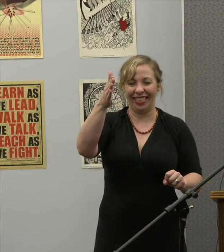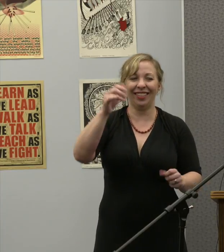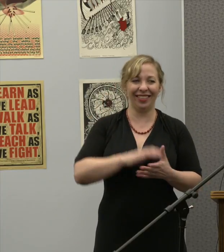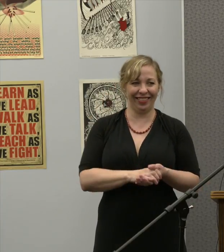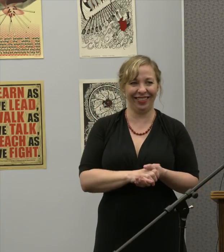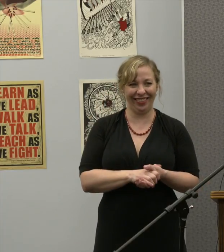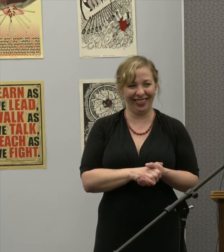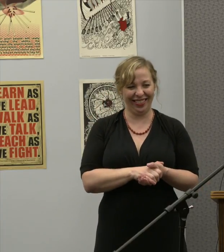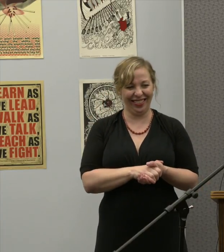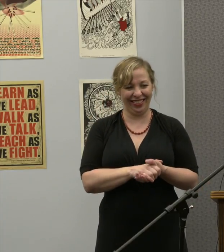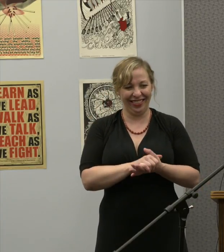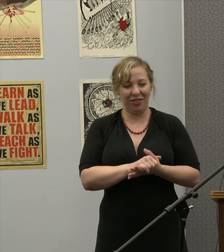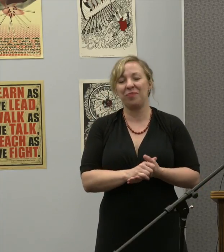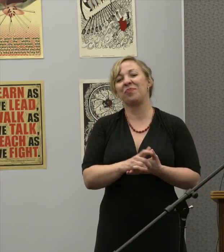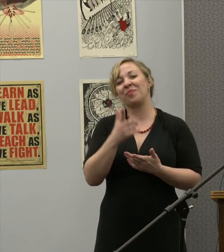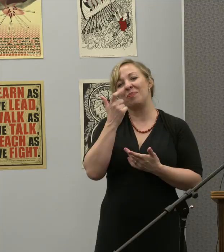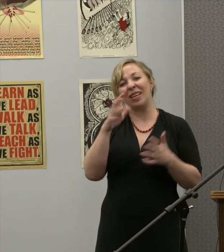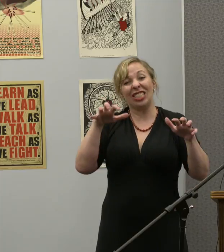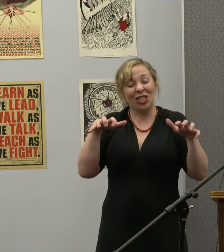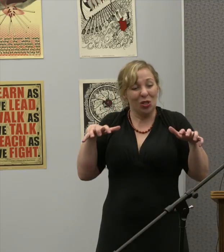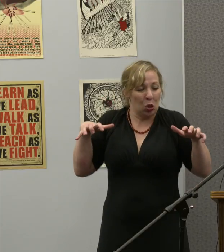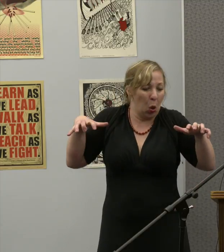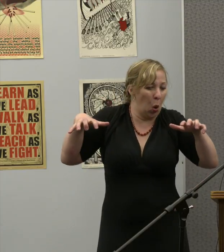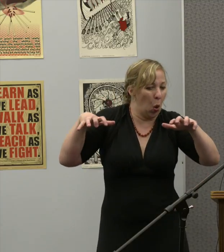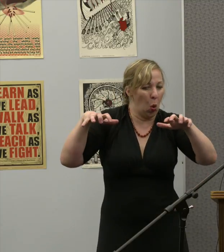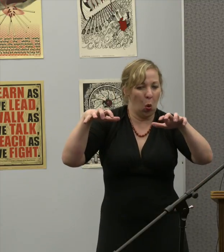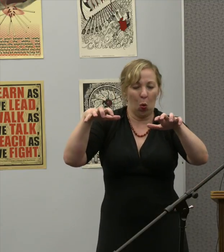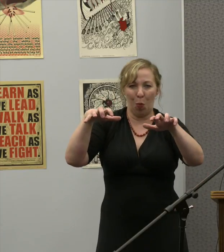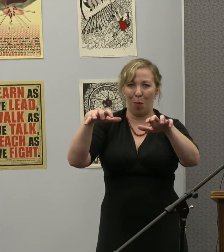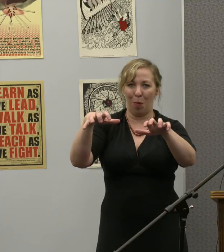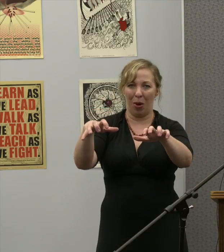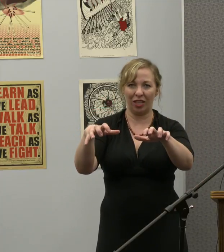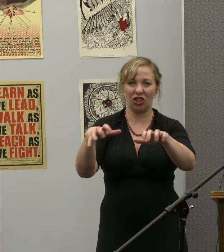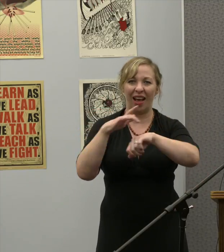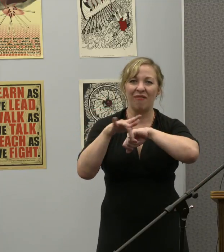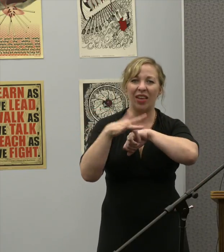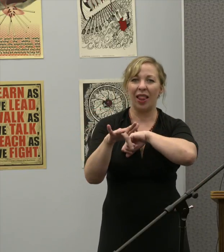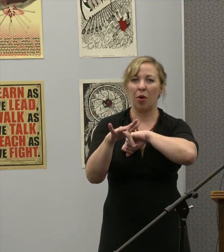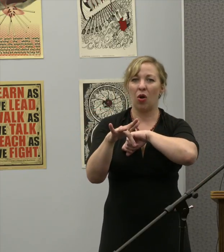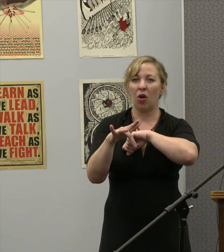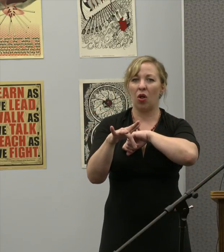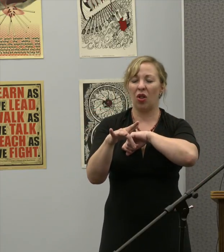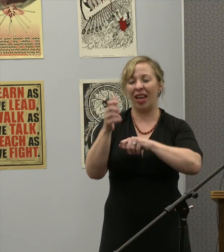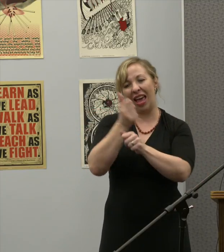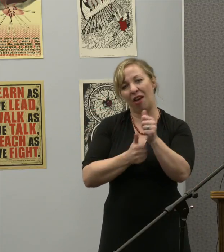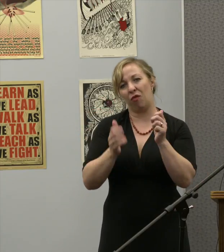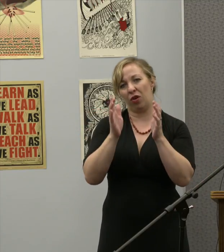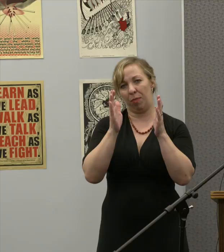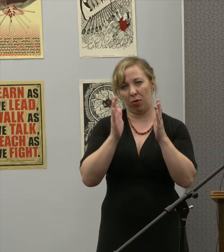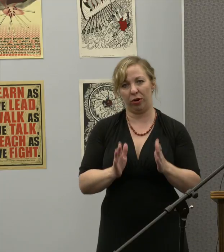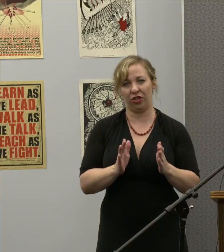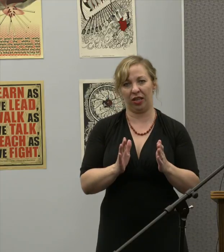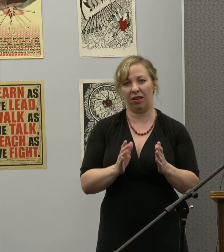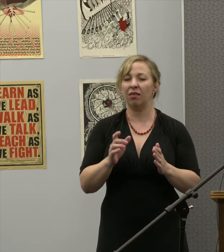posterity. Given the abundance that exists in this country and the fundamental dignity inherent to all humanity,